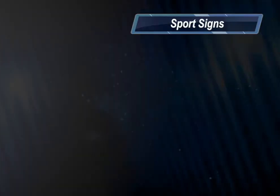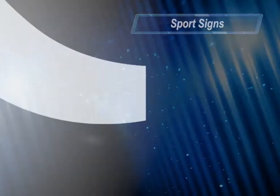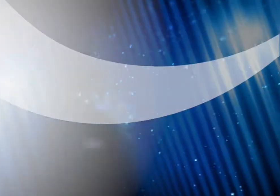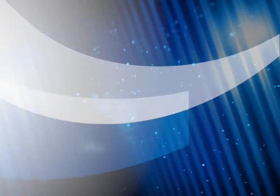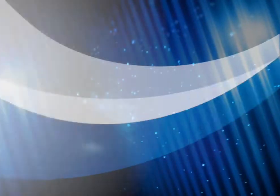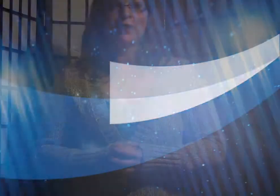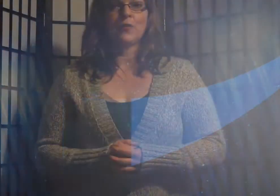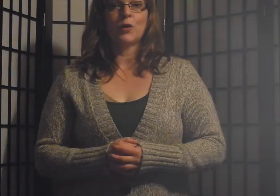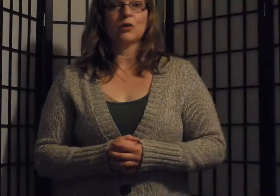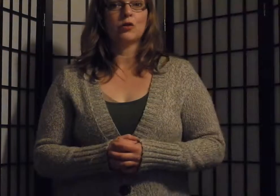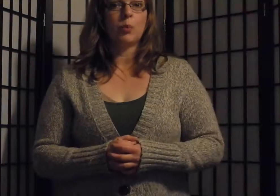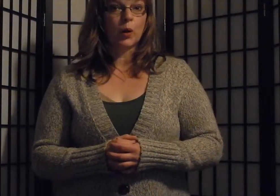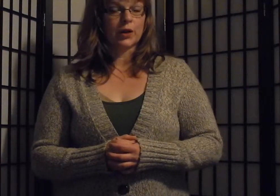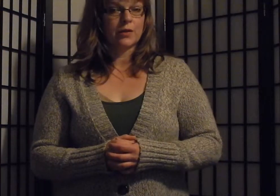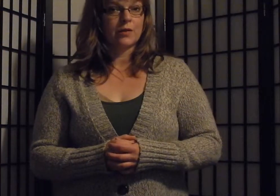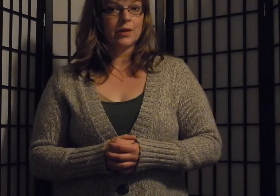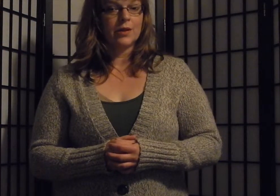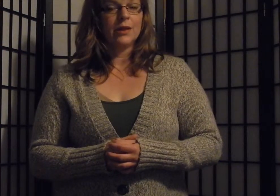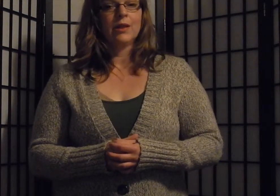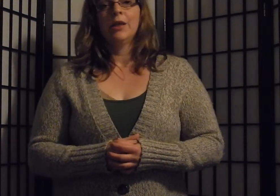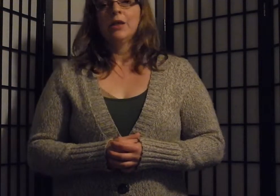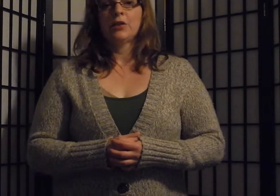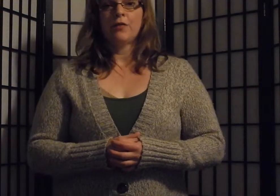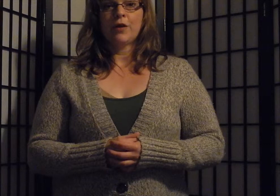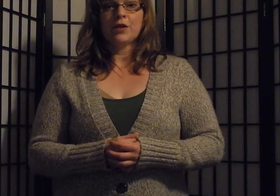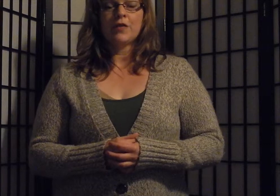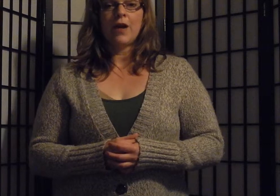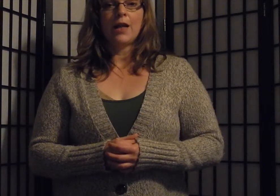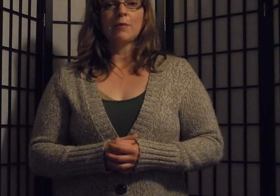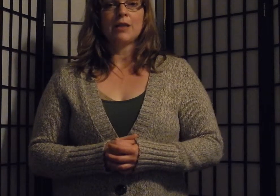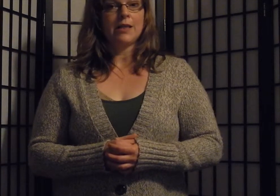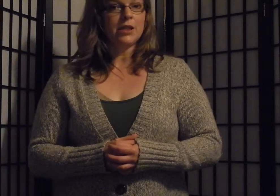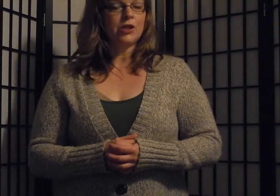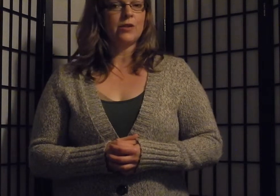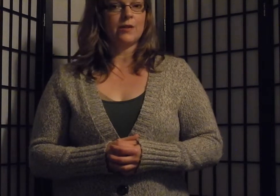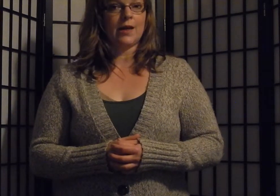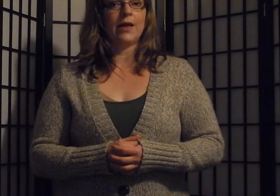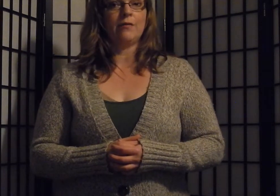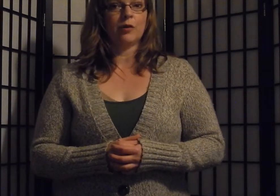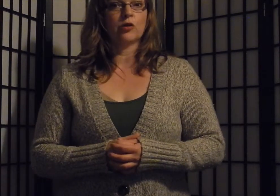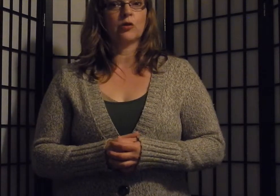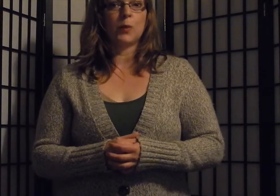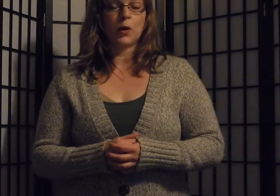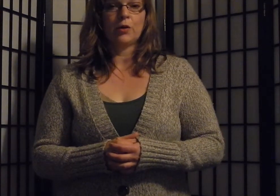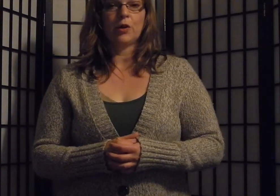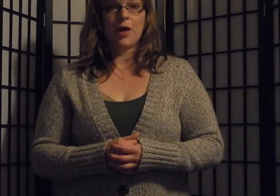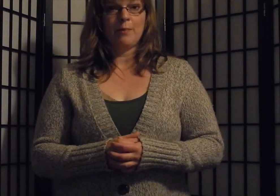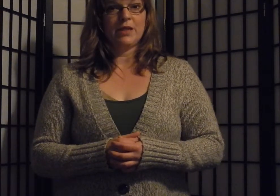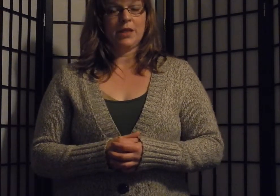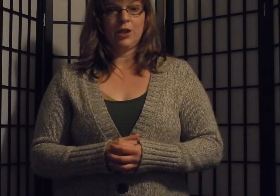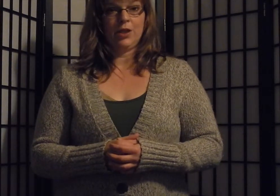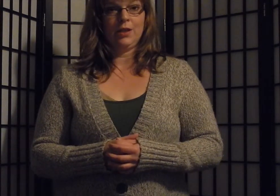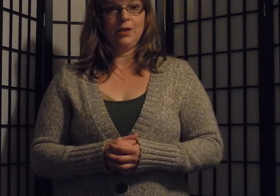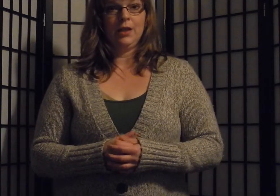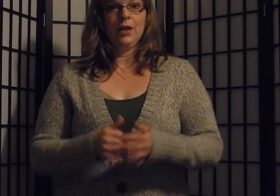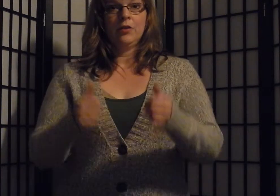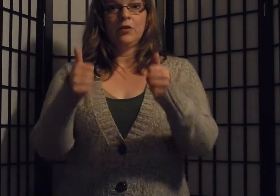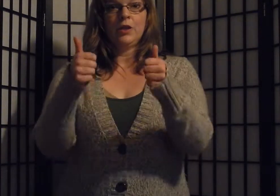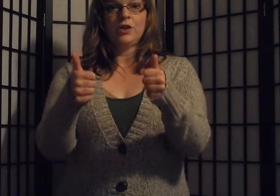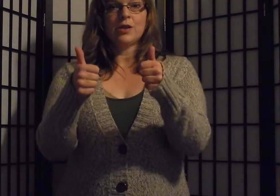Some signs for sports. So first of all, I'm going to teach you the sign for sport or competition. So you need your